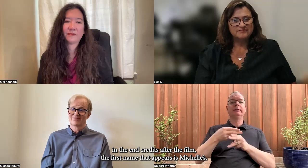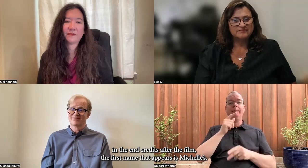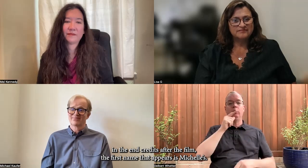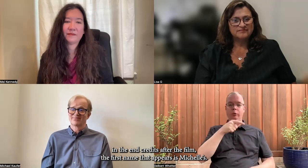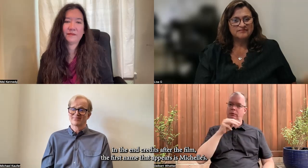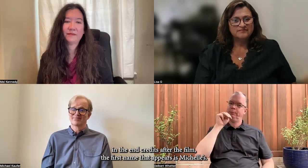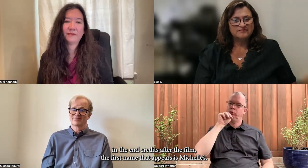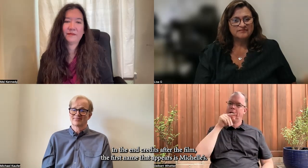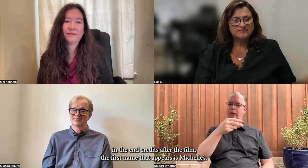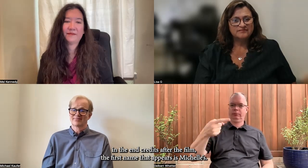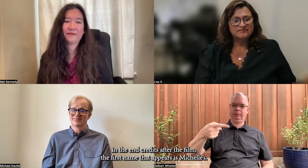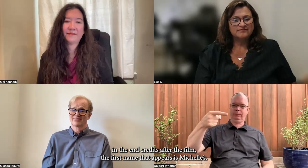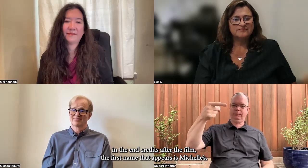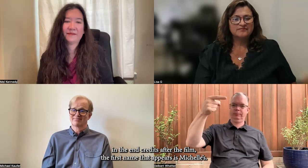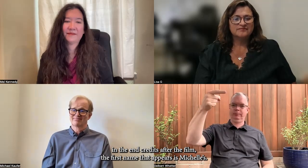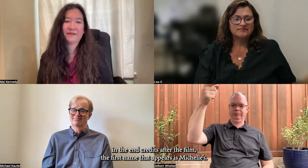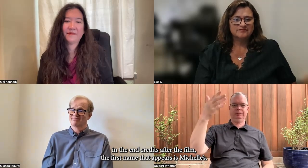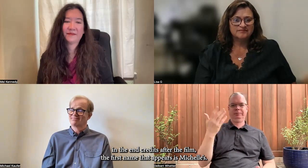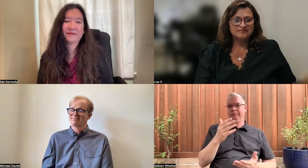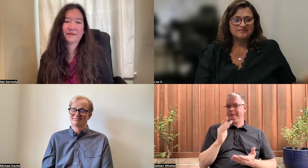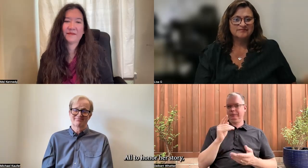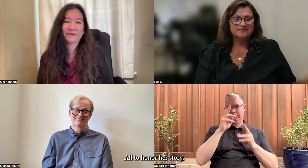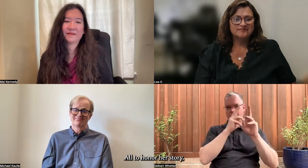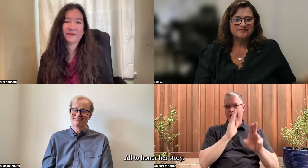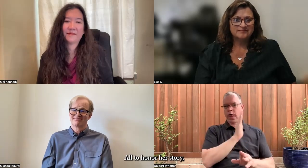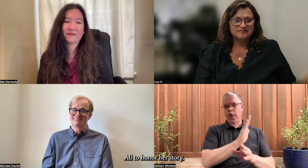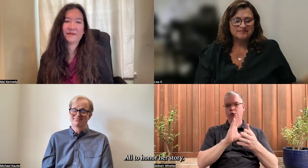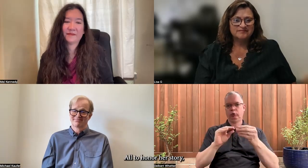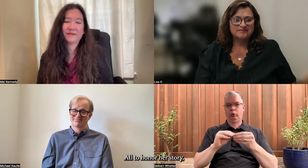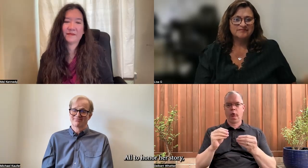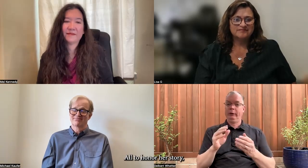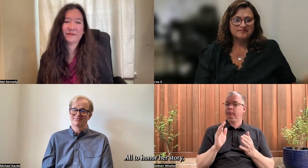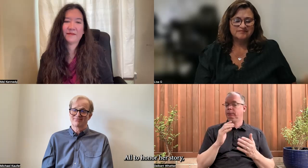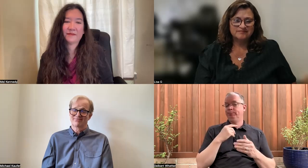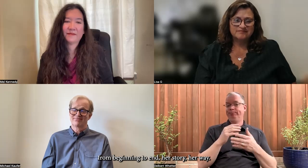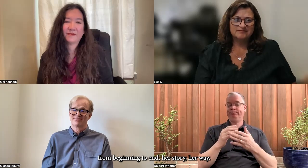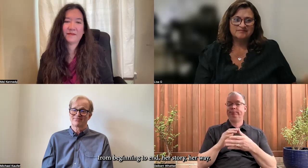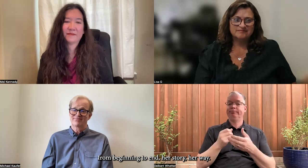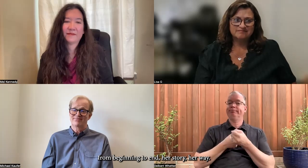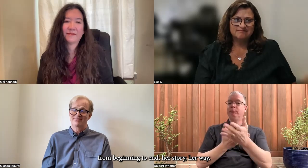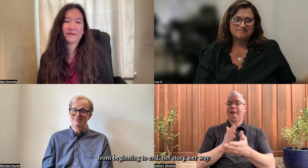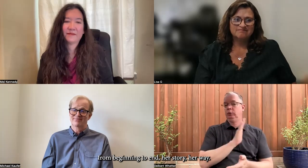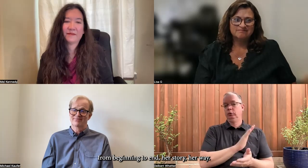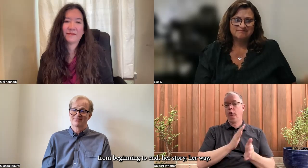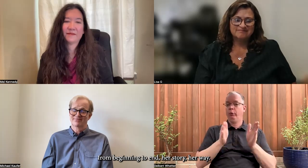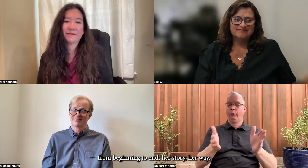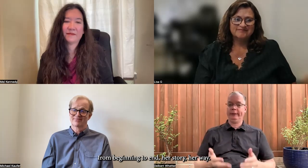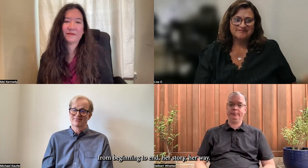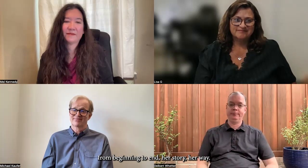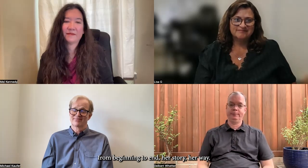that appears is Michelle's. All to honor her story. From beginning to end, her story, her